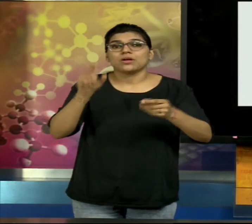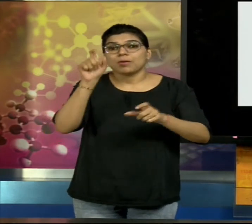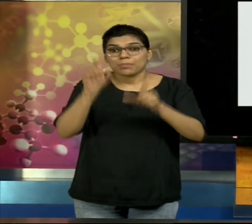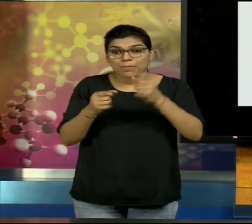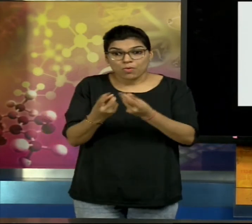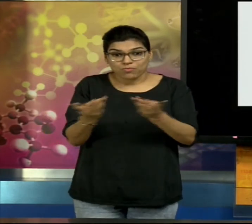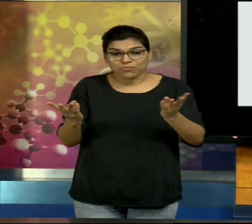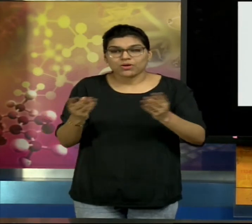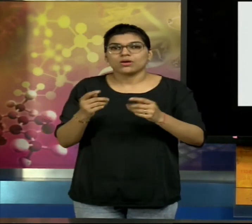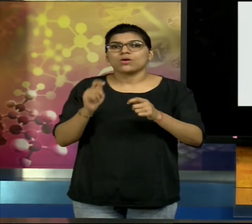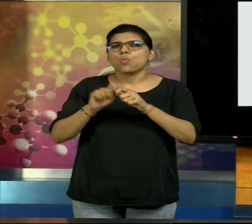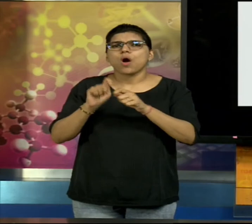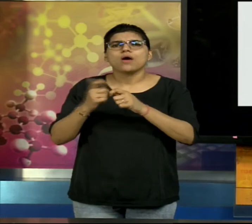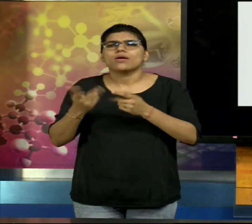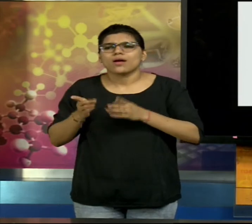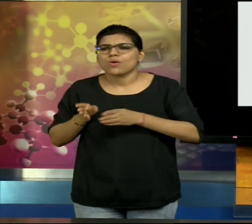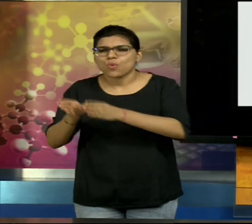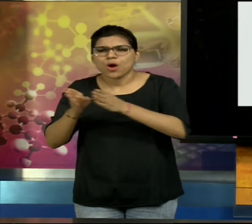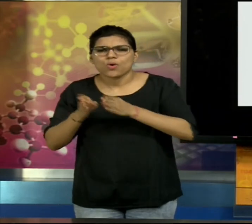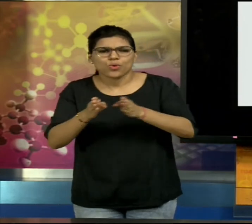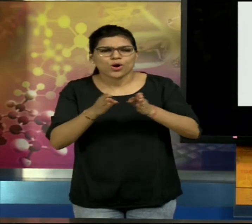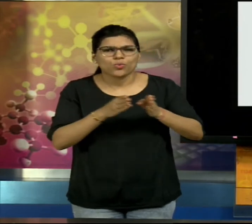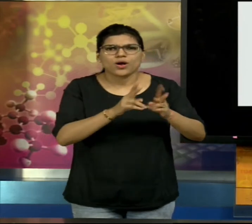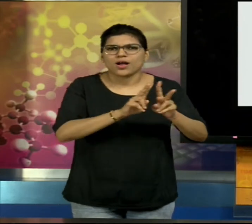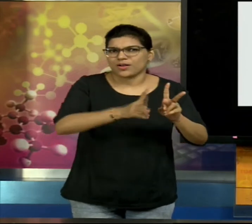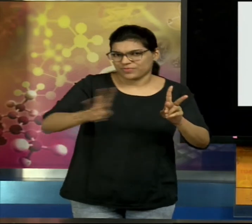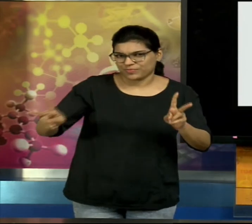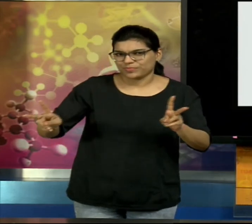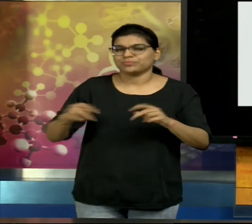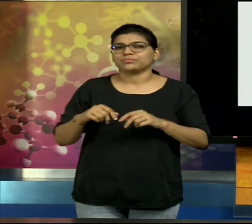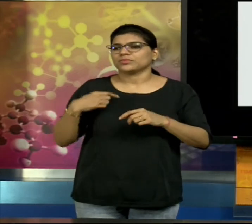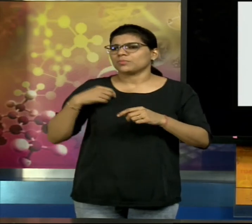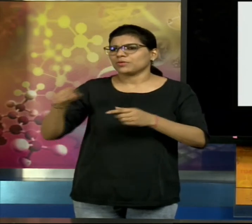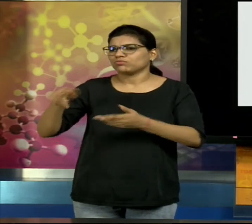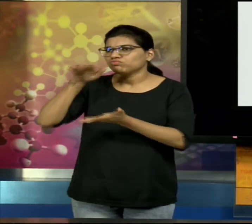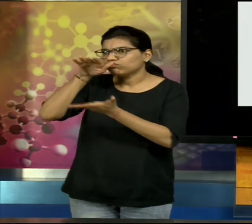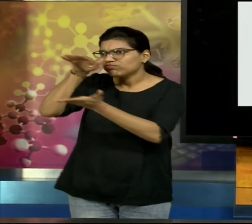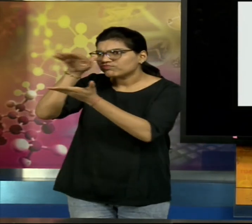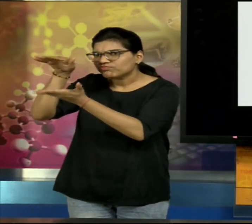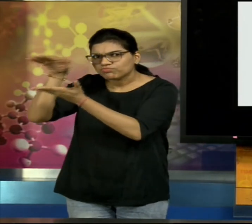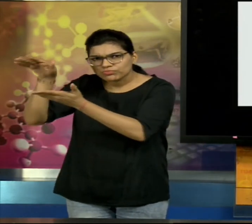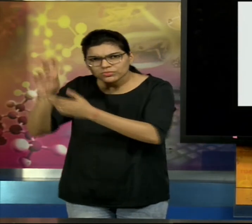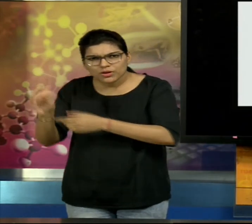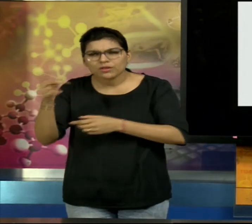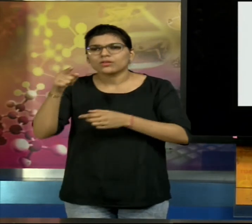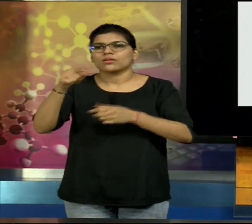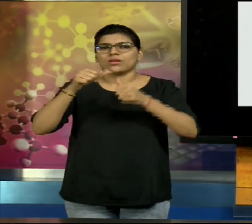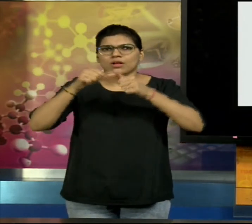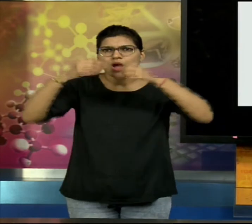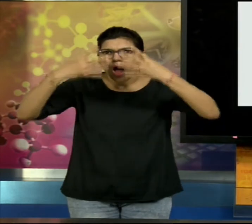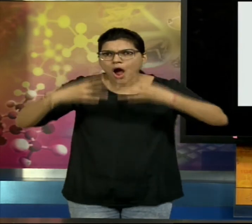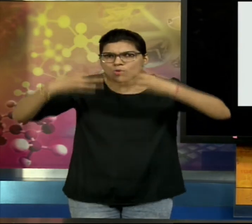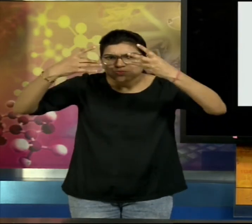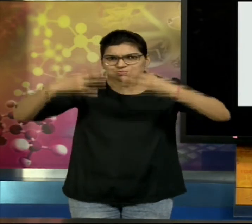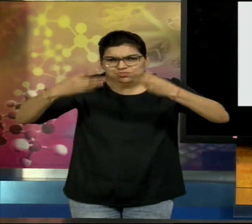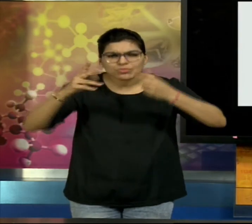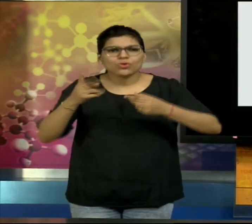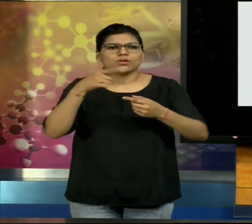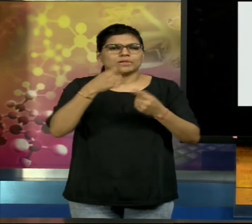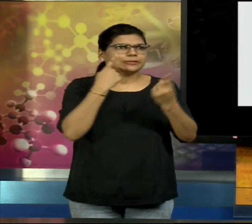our work to different people so that we all can complete our task. There